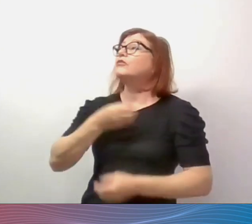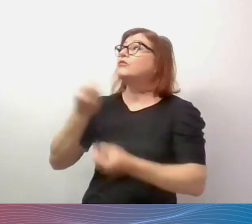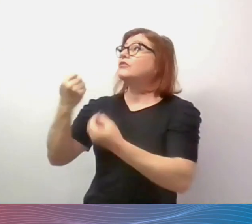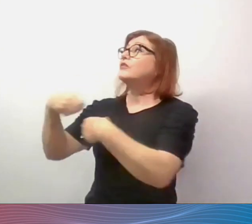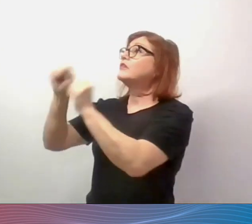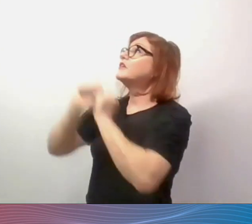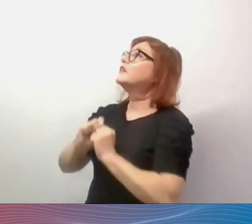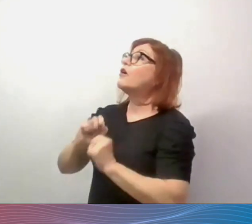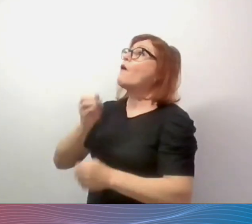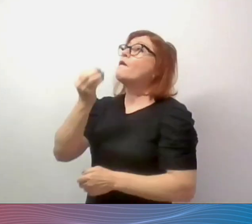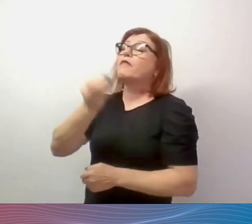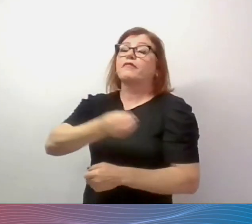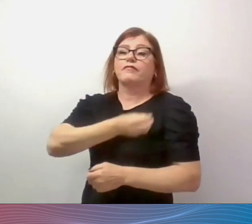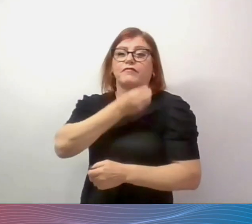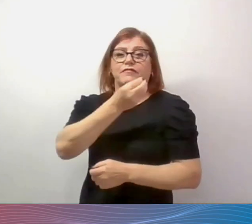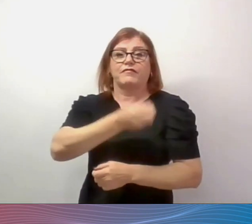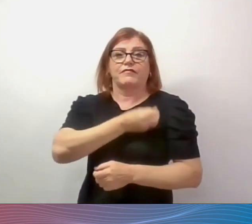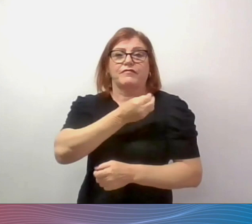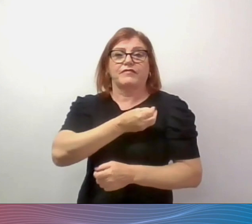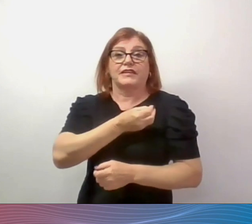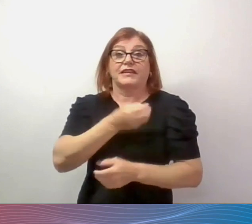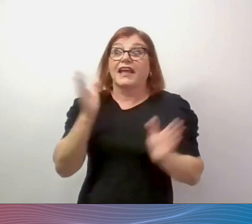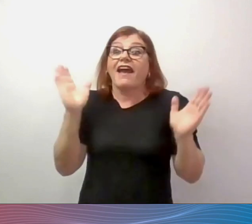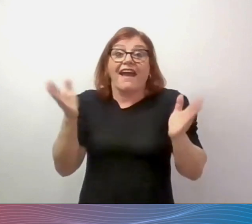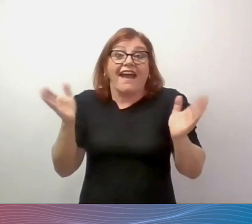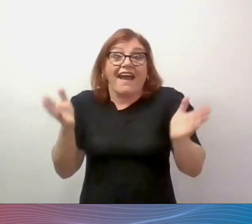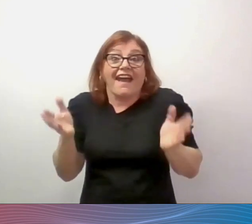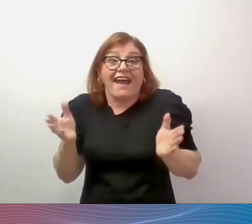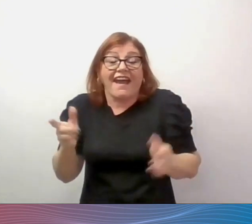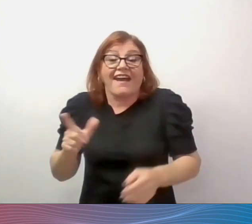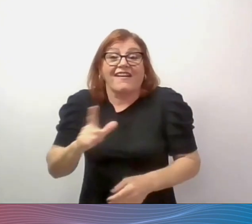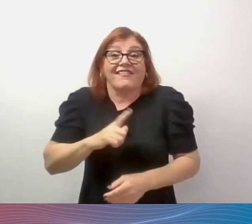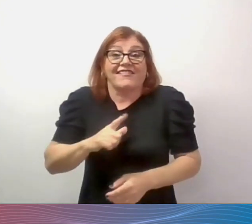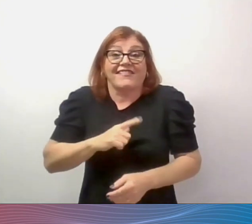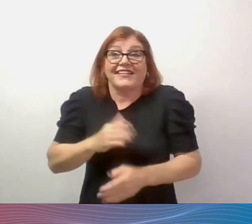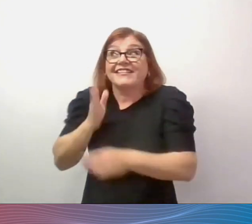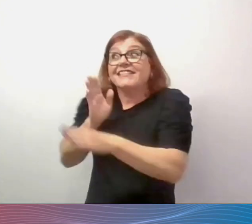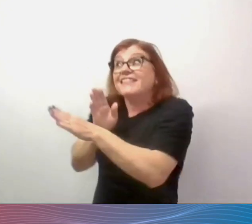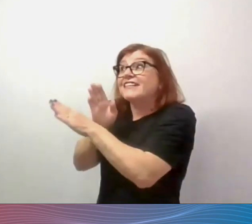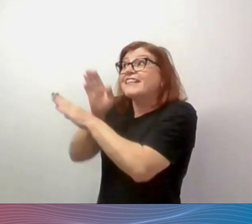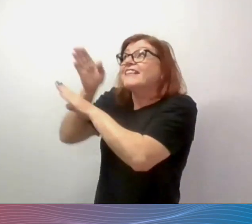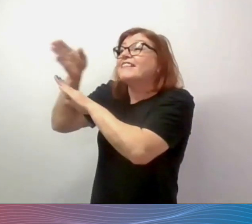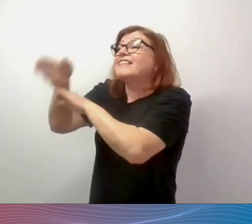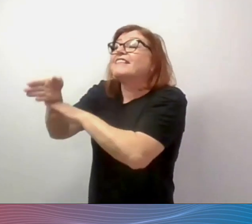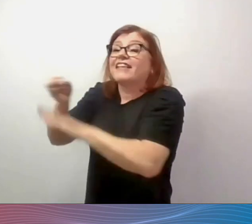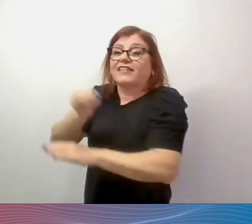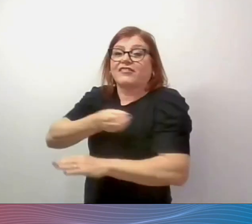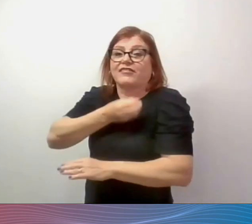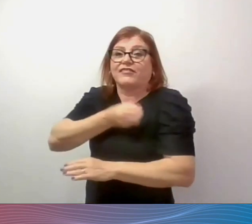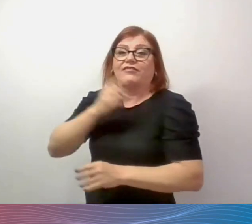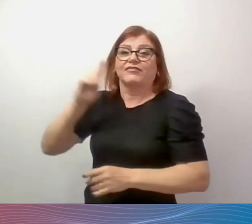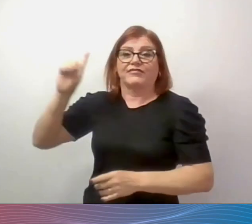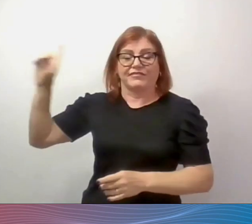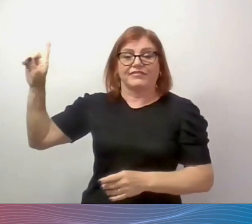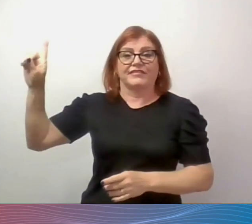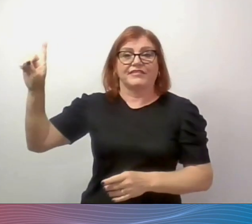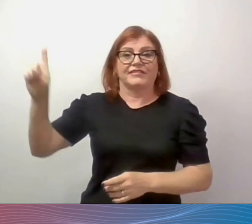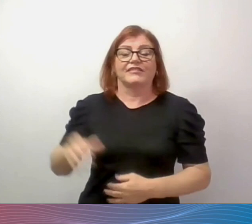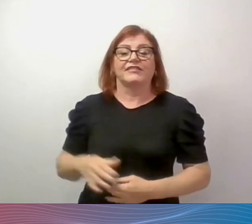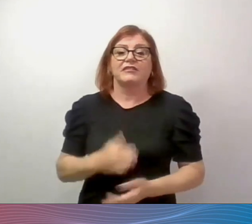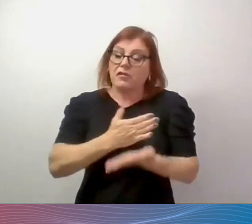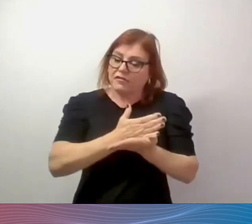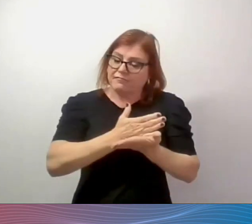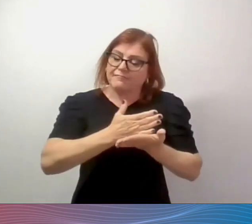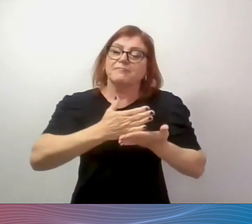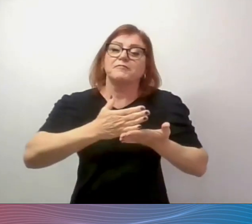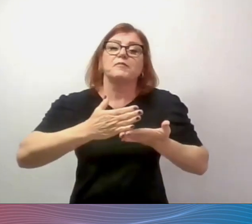life. O homem novamente tem acesso à vida de Deus. And all men have access to the life of God. E a partir de então, Deus veio